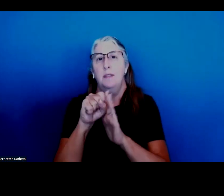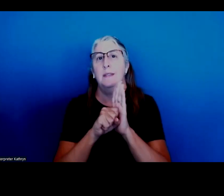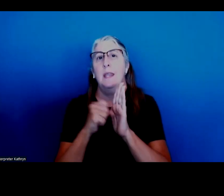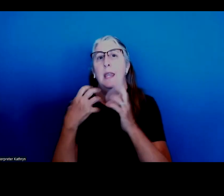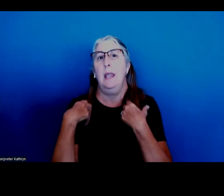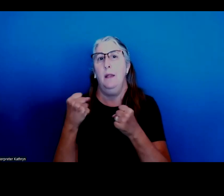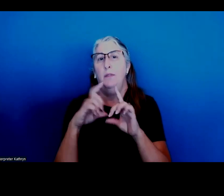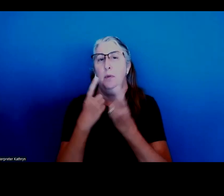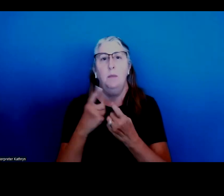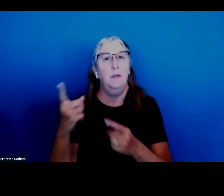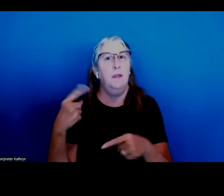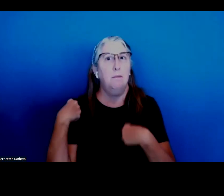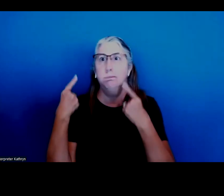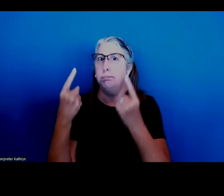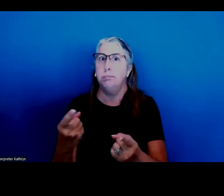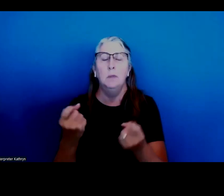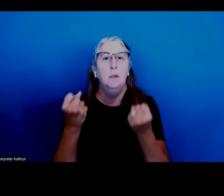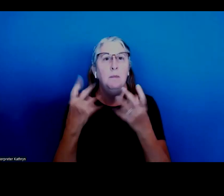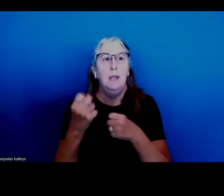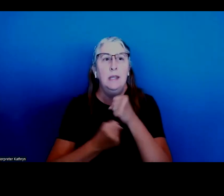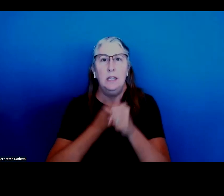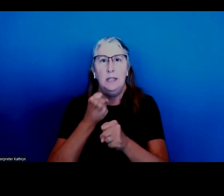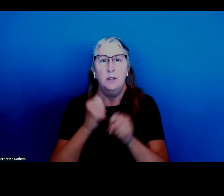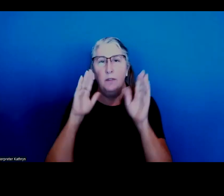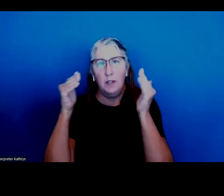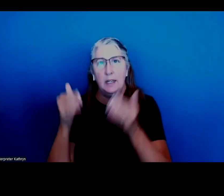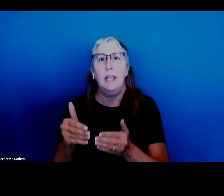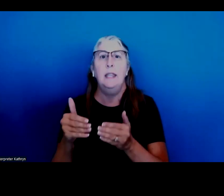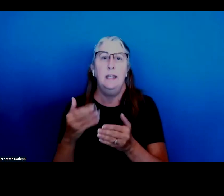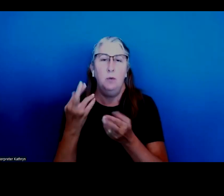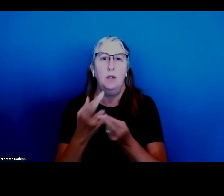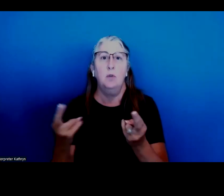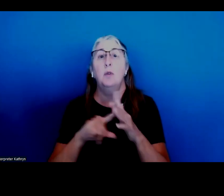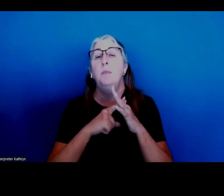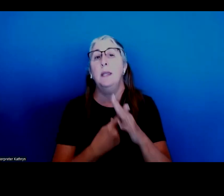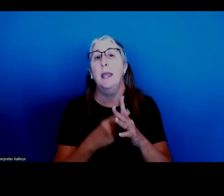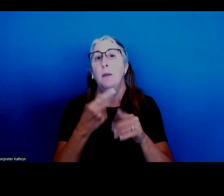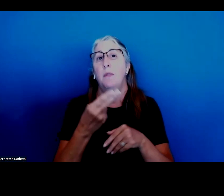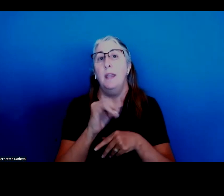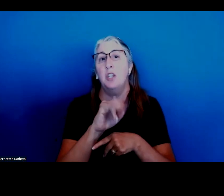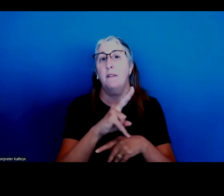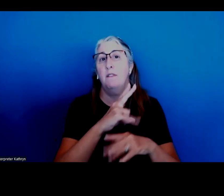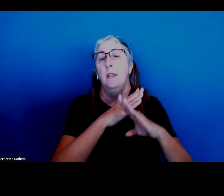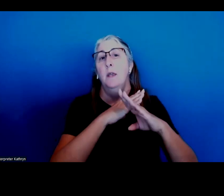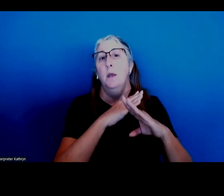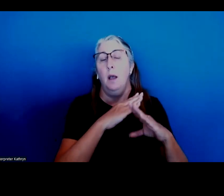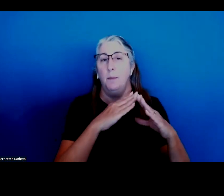of dedicating resources. It began with HIV prevention in 1994, but it